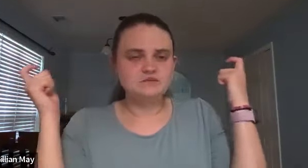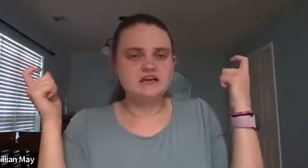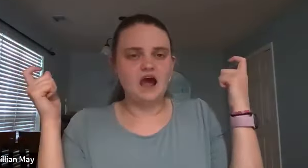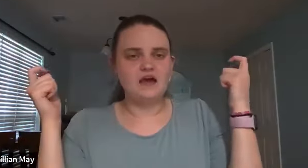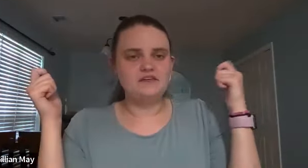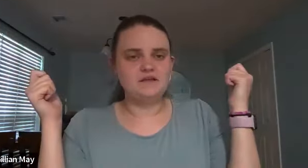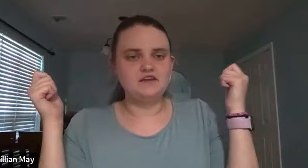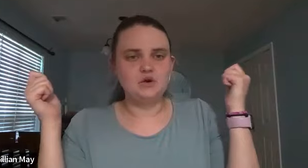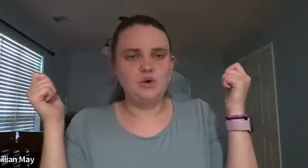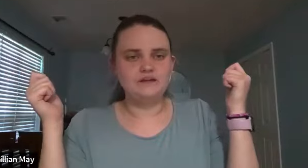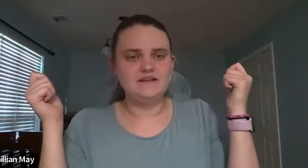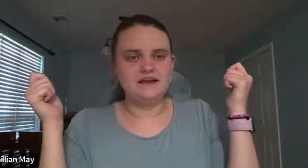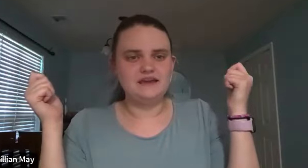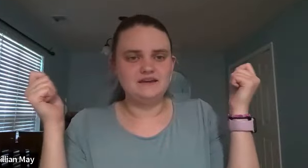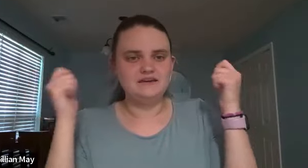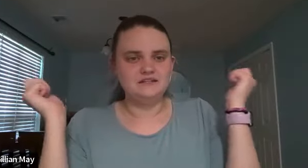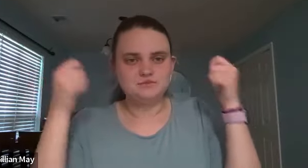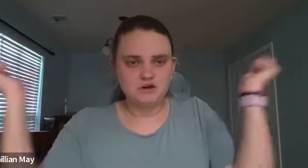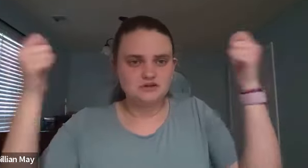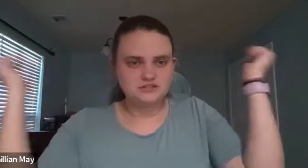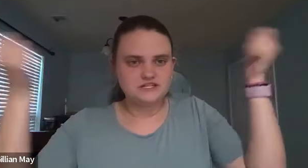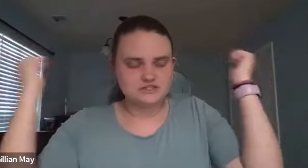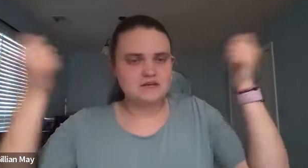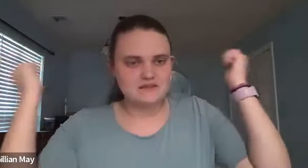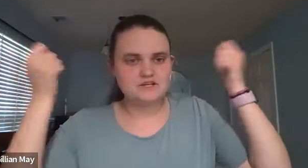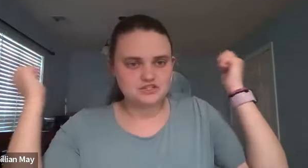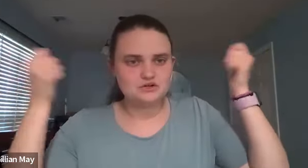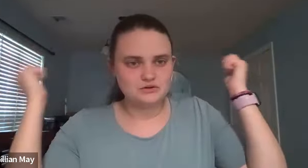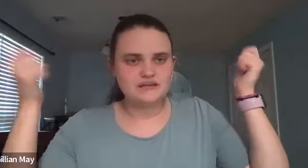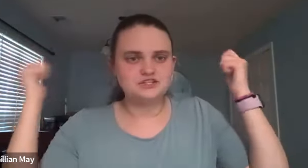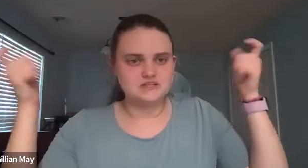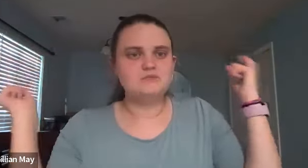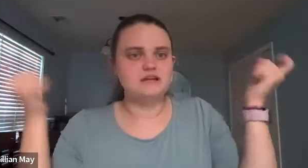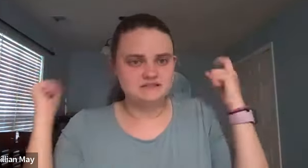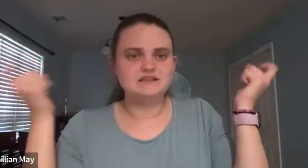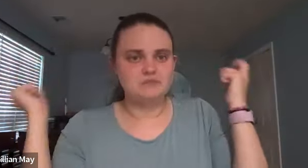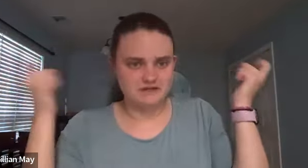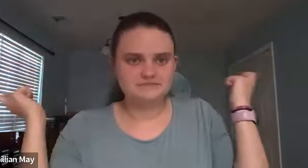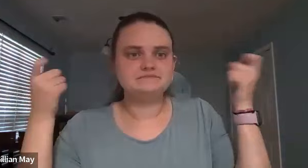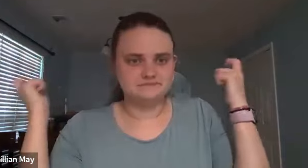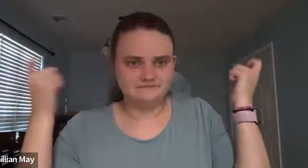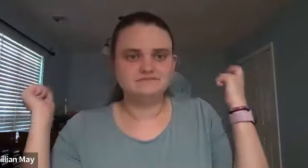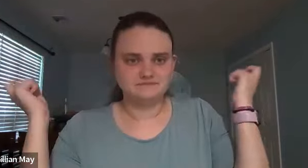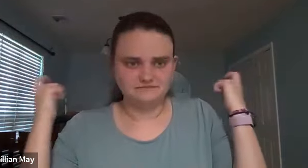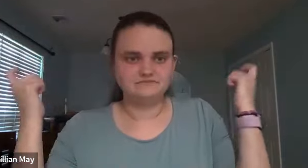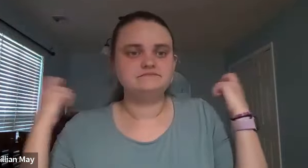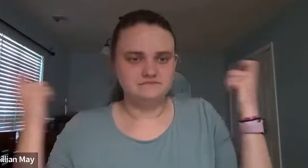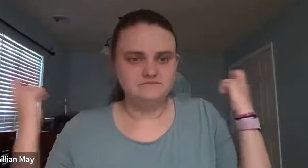like, I think about like you're holding like sparklers and you're spinning them in a circle, like, cause you're celebrating, celebrate.